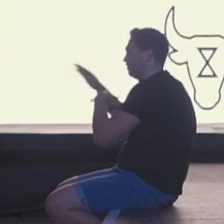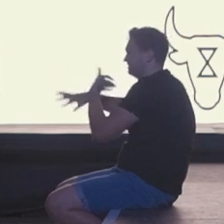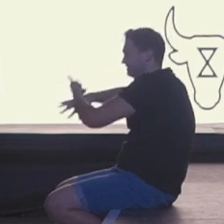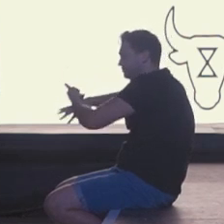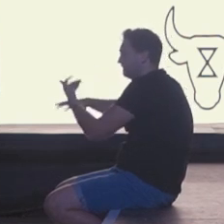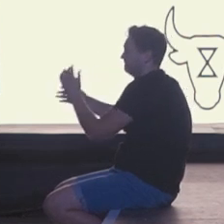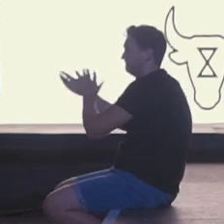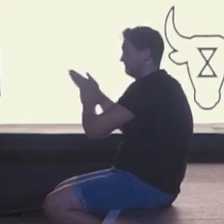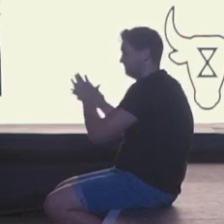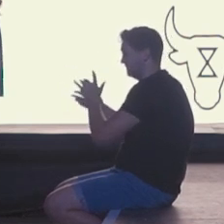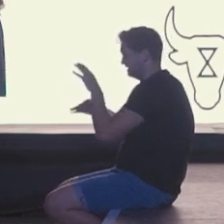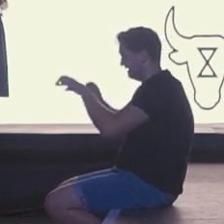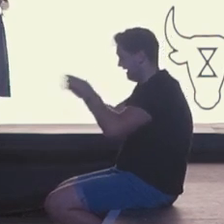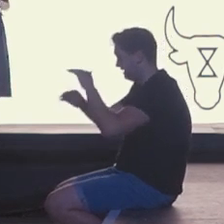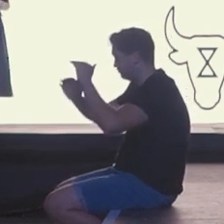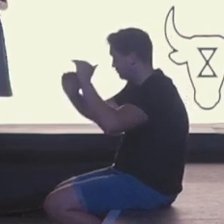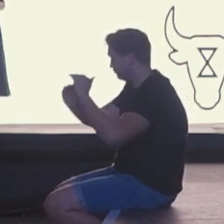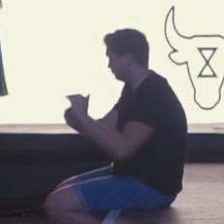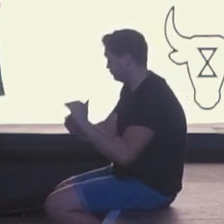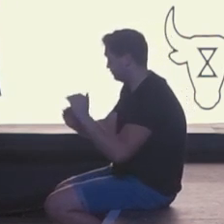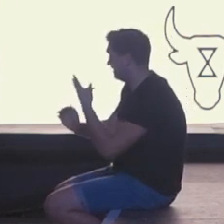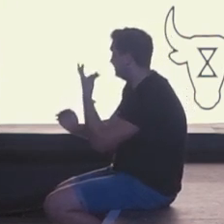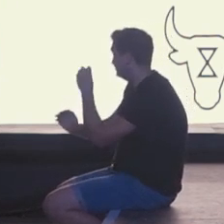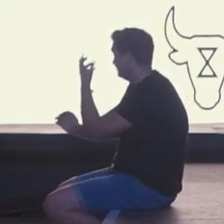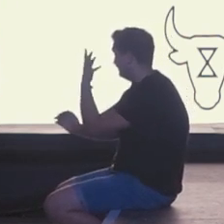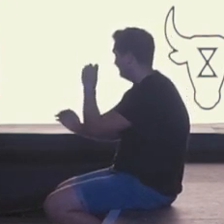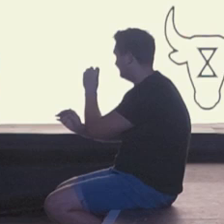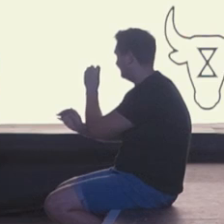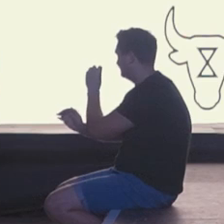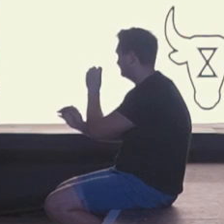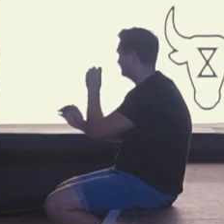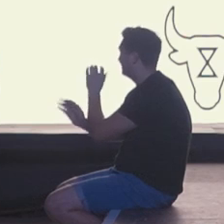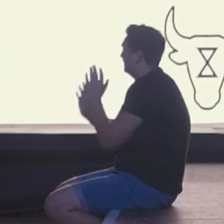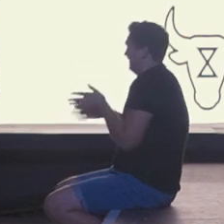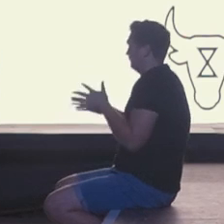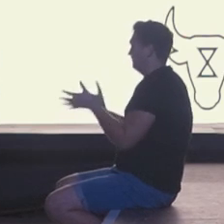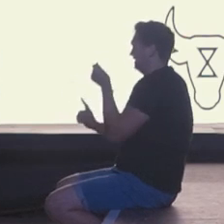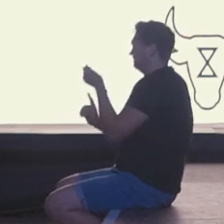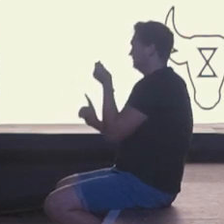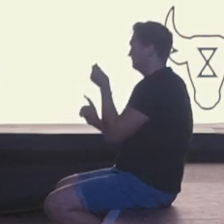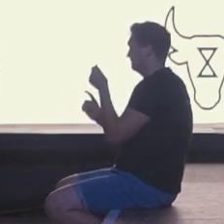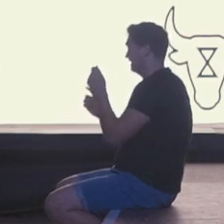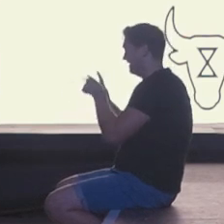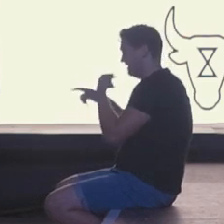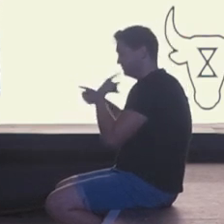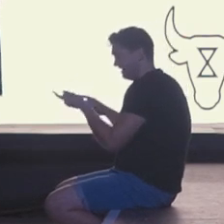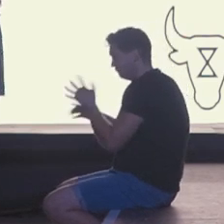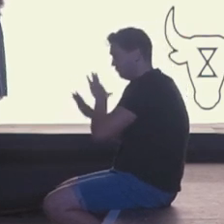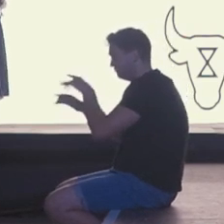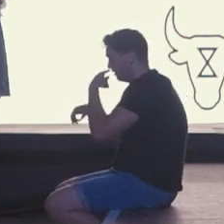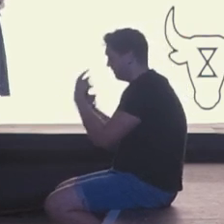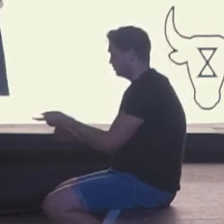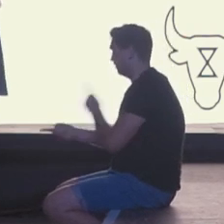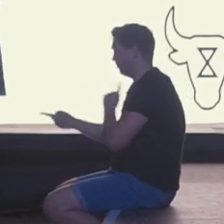no animals in the food system by 2050 if we convince them, or if we literally explain to them that's impossible when you're